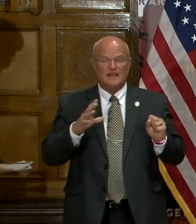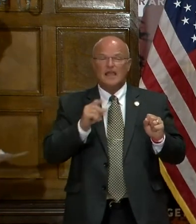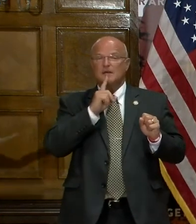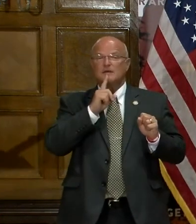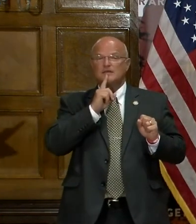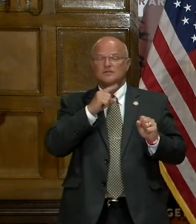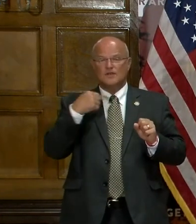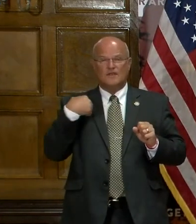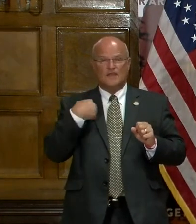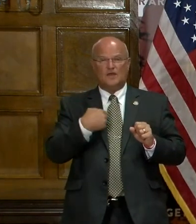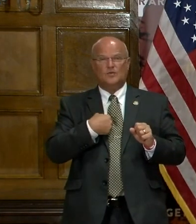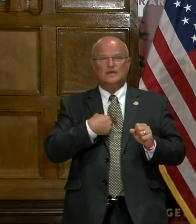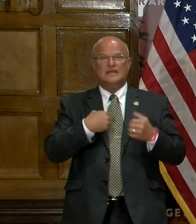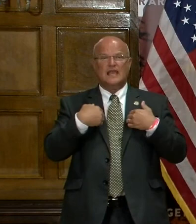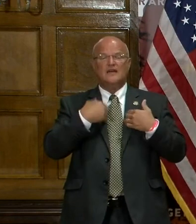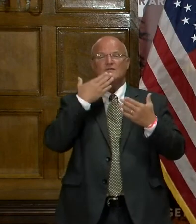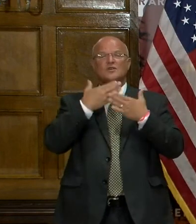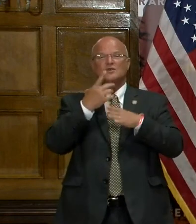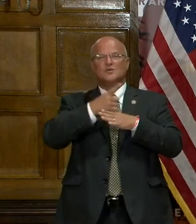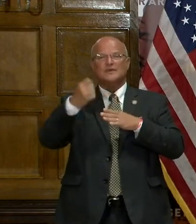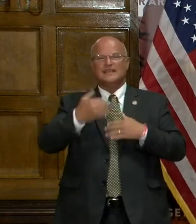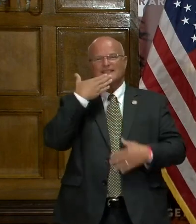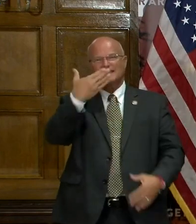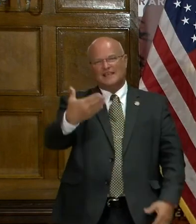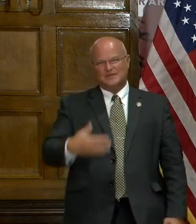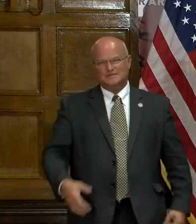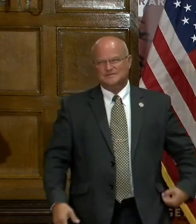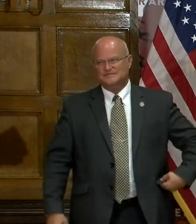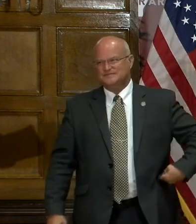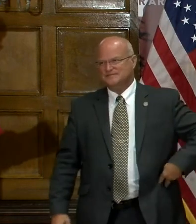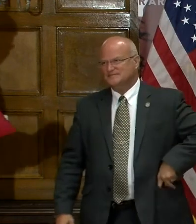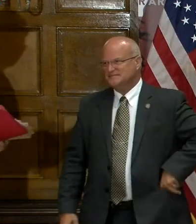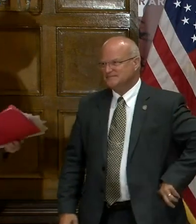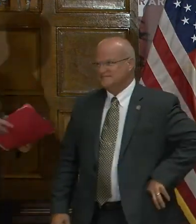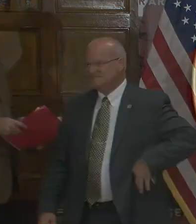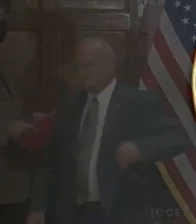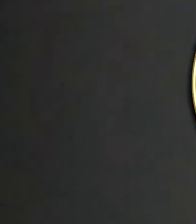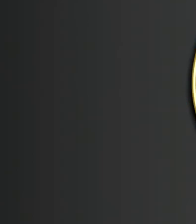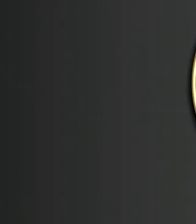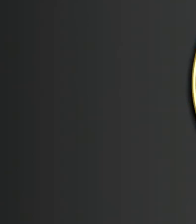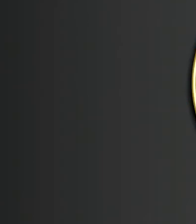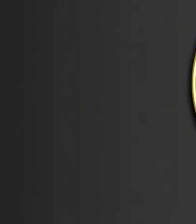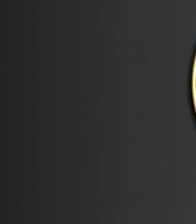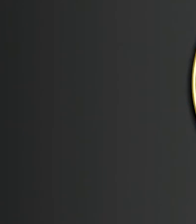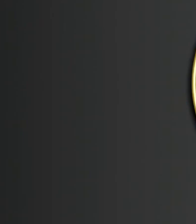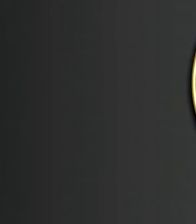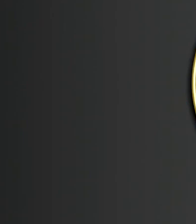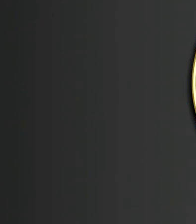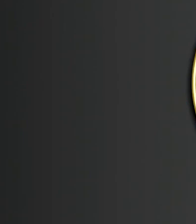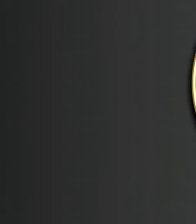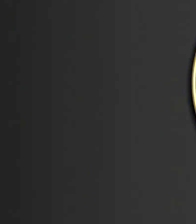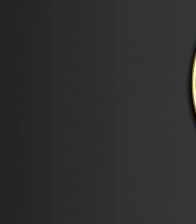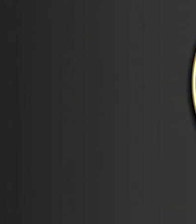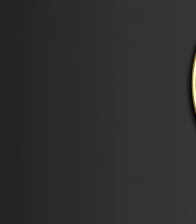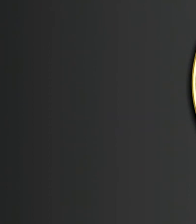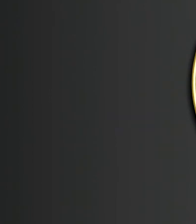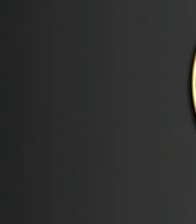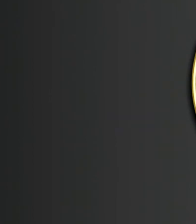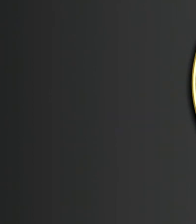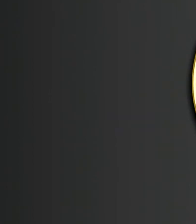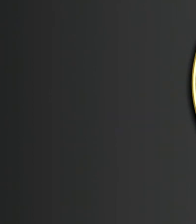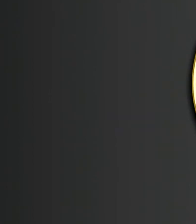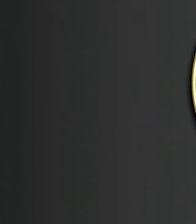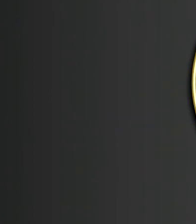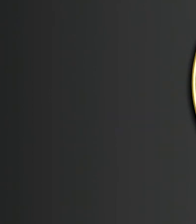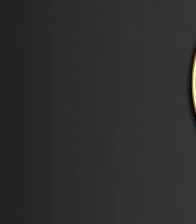make sure we have a good weekend. Thank you. All right.